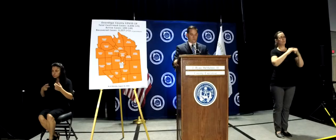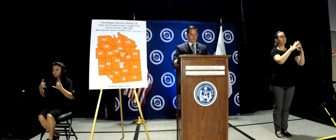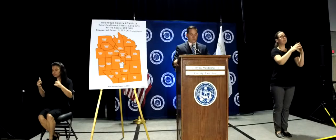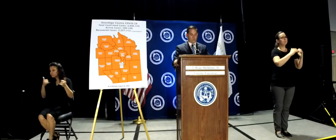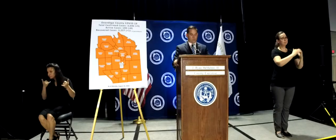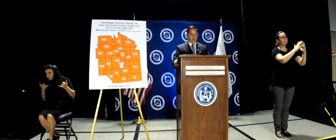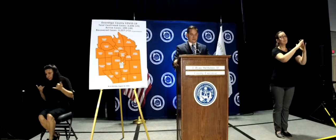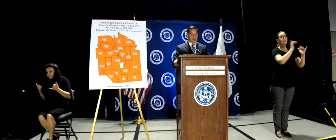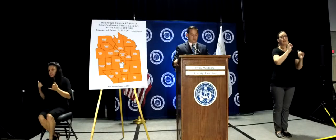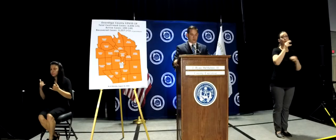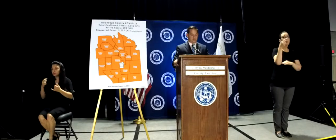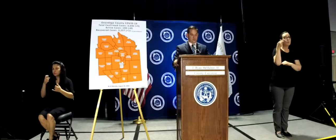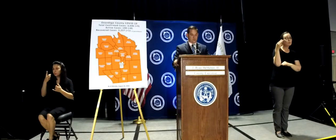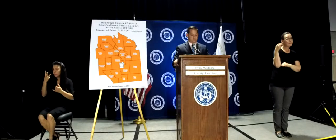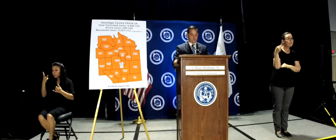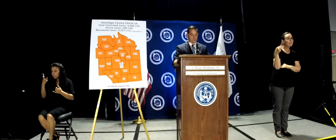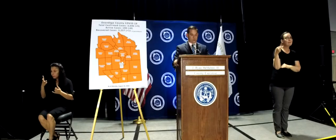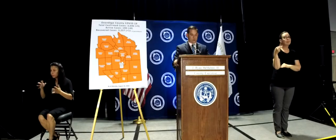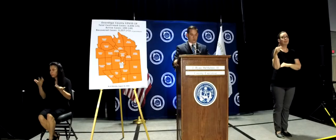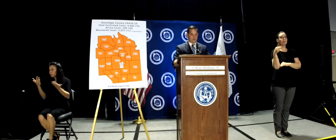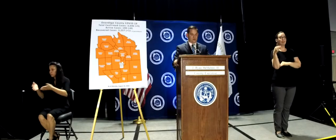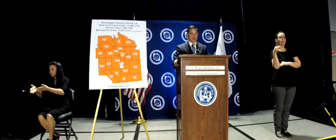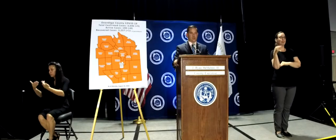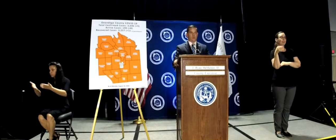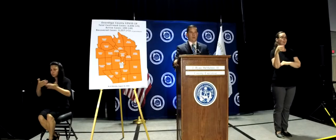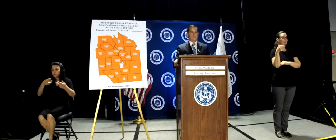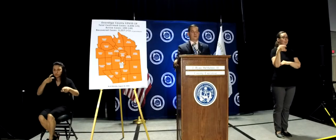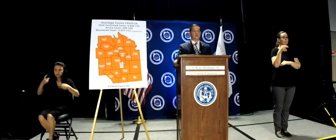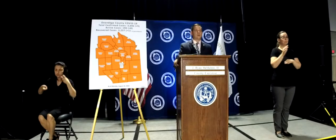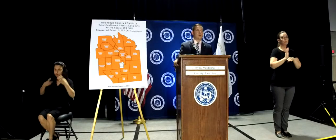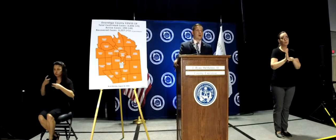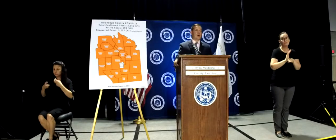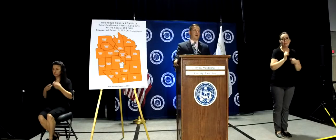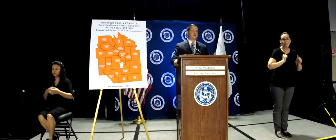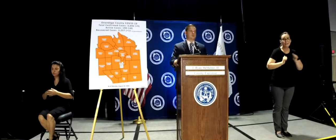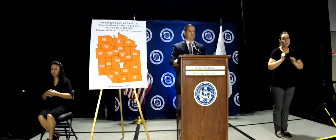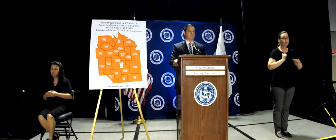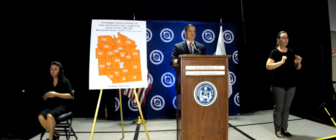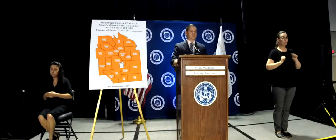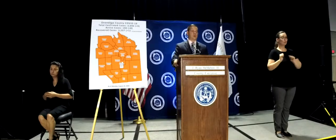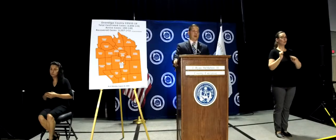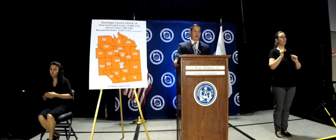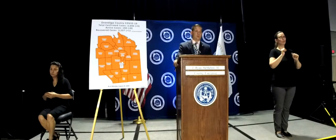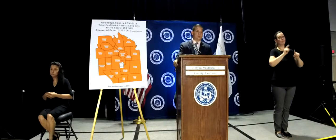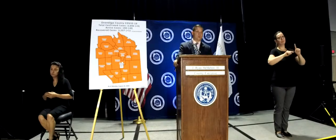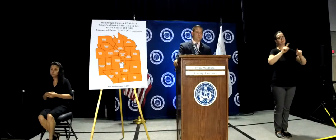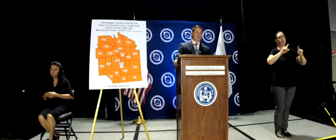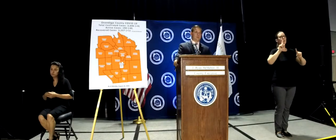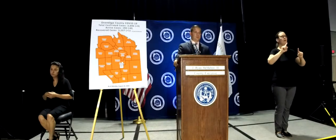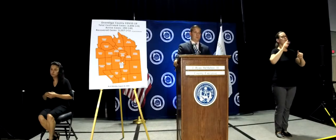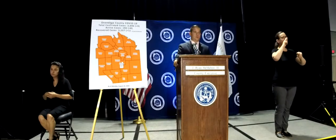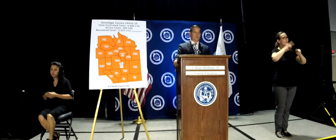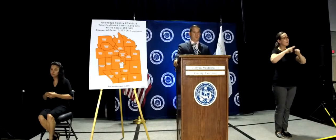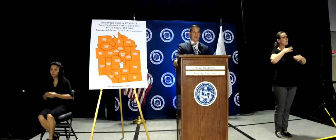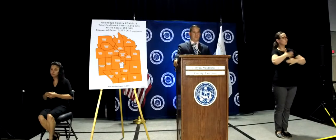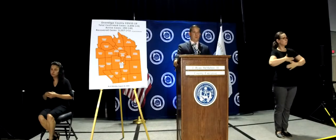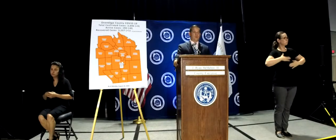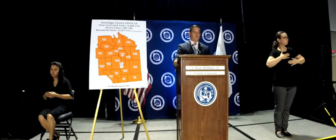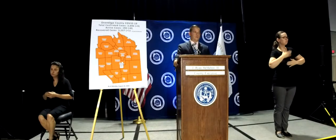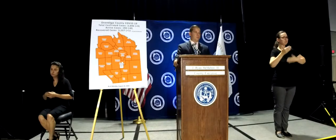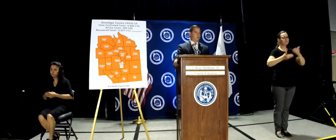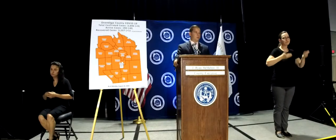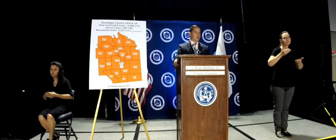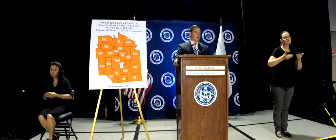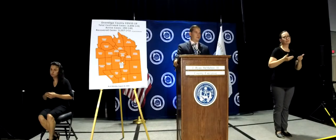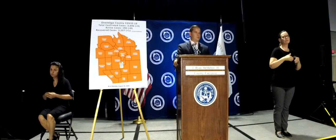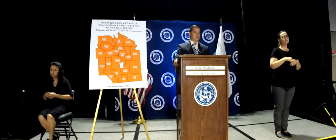are with our positive rates, our reinfection rates, there's no doubt we should be having more than